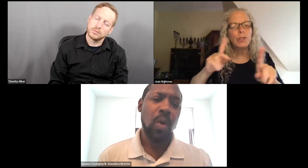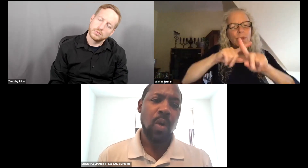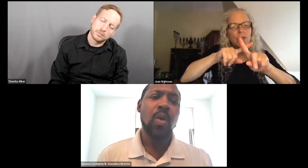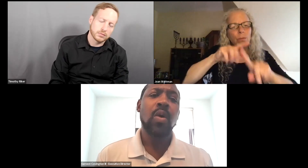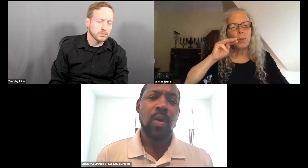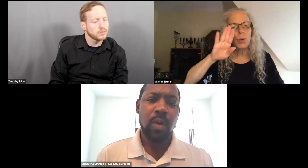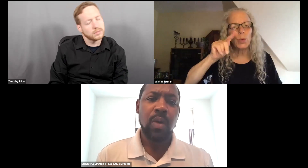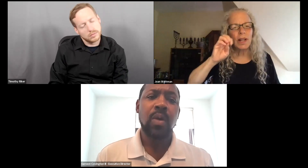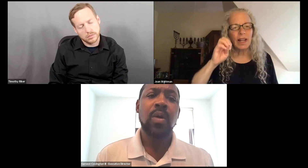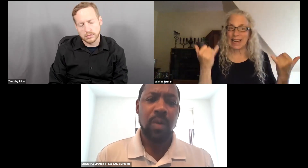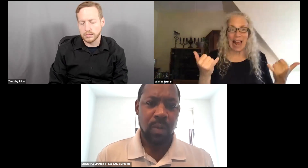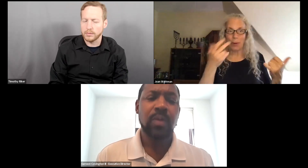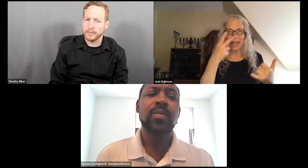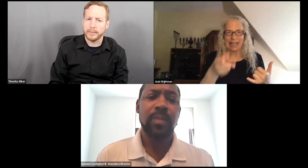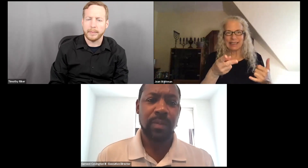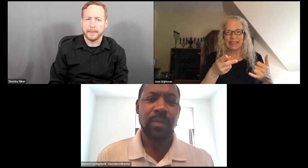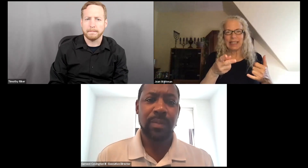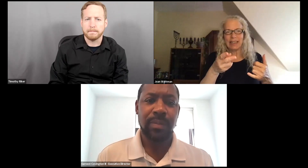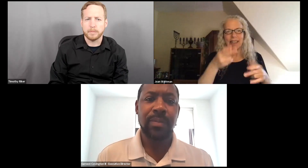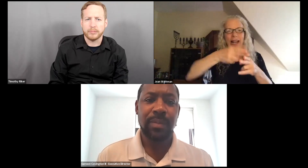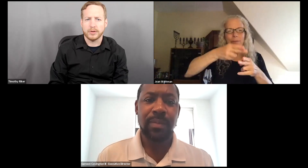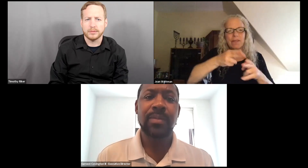see the participant list when